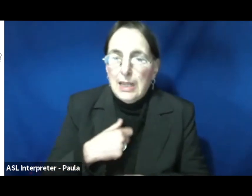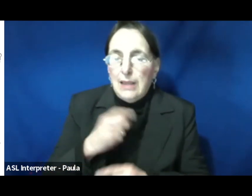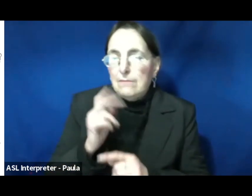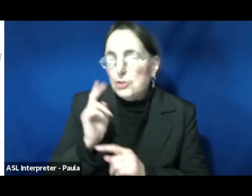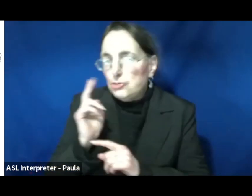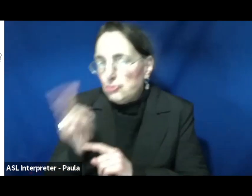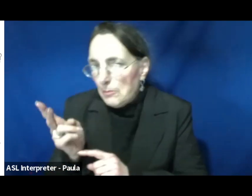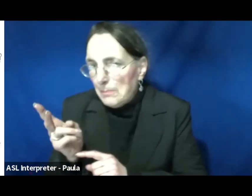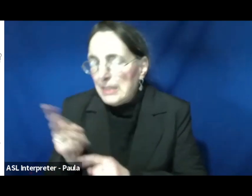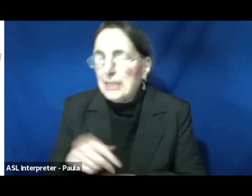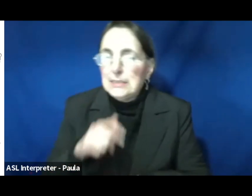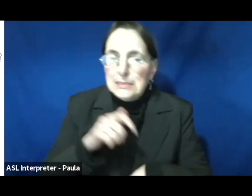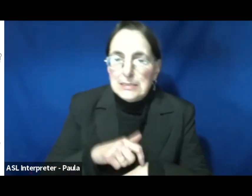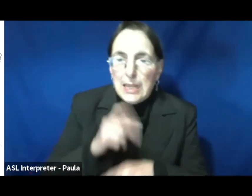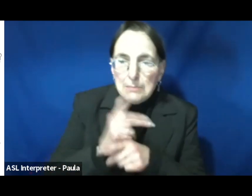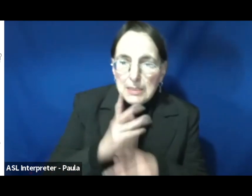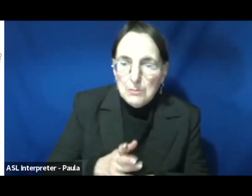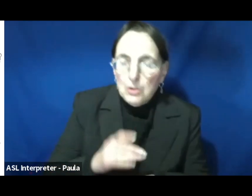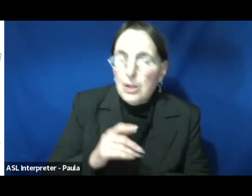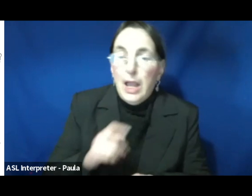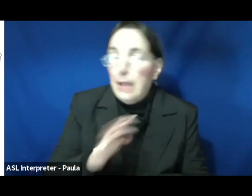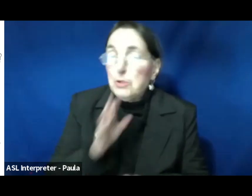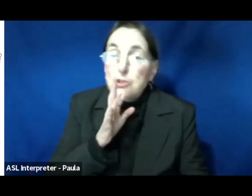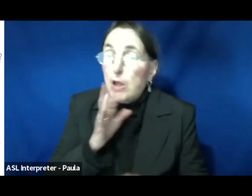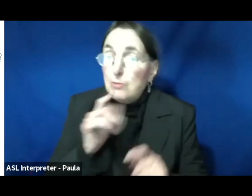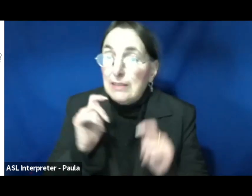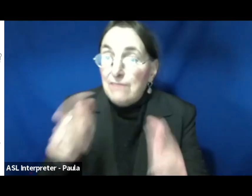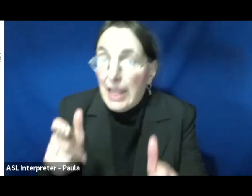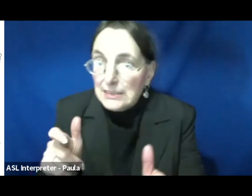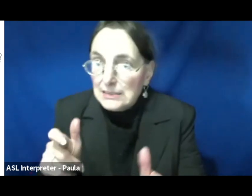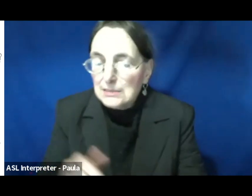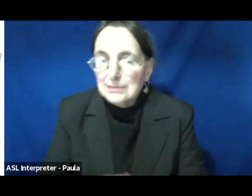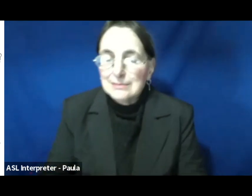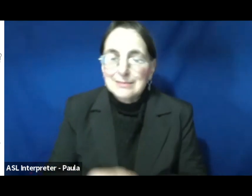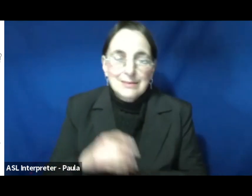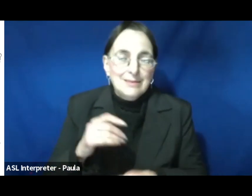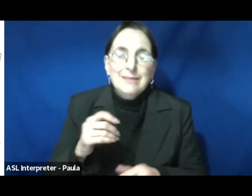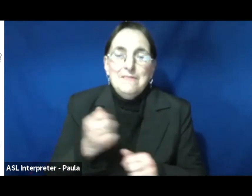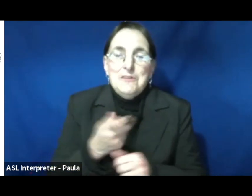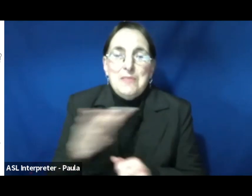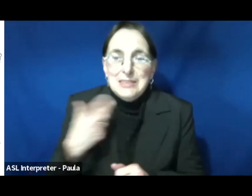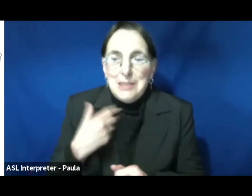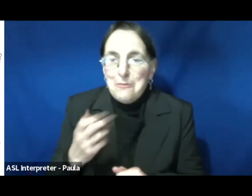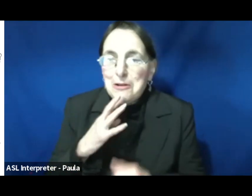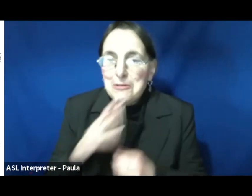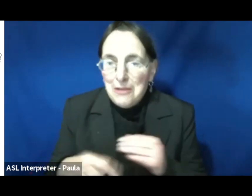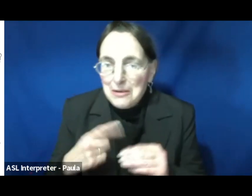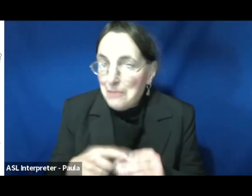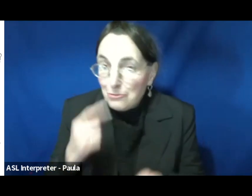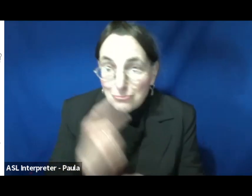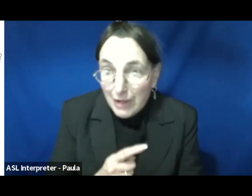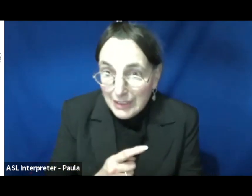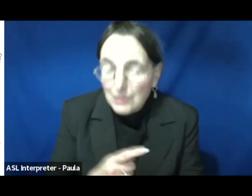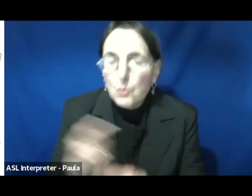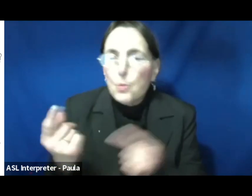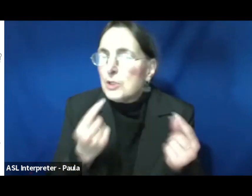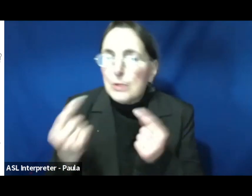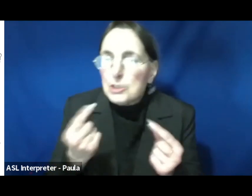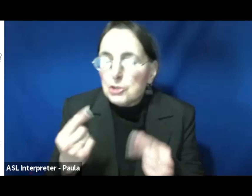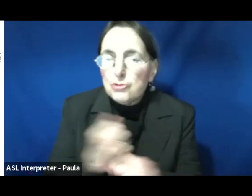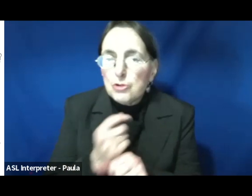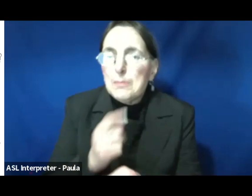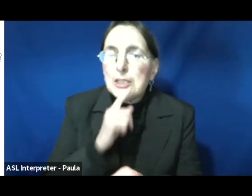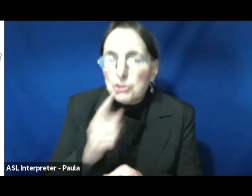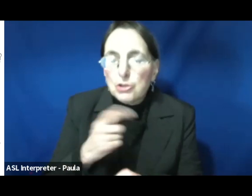timekeeper, watch me. I'm going to go through this real fast. Some of the things that I really want to talk about, right? What am I doing in order to make sure I remove those barriers for